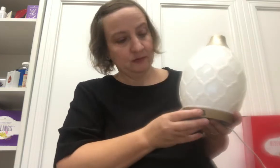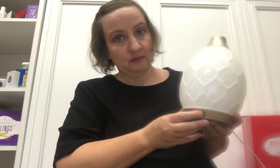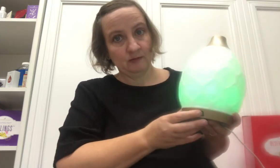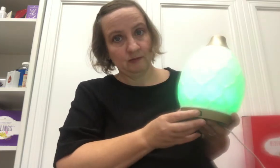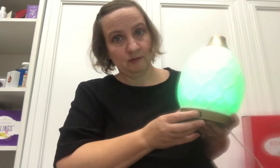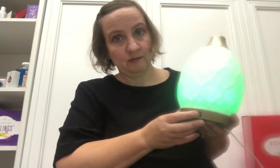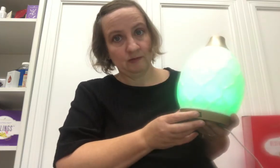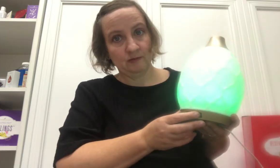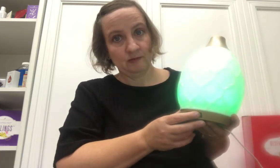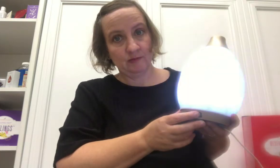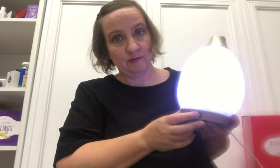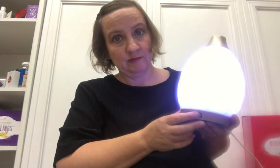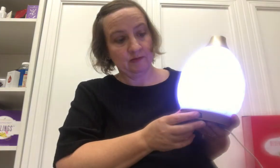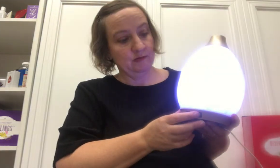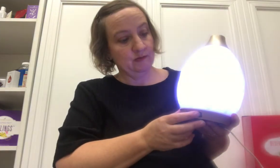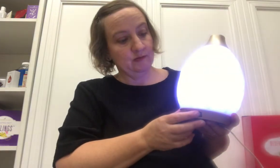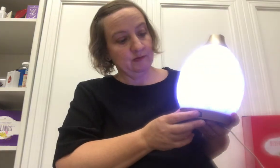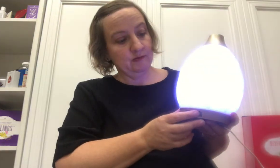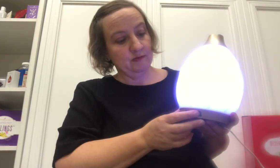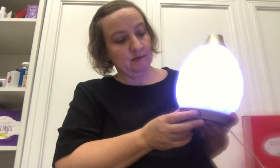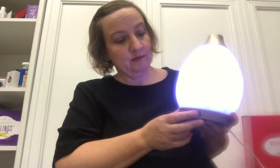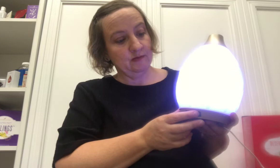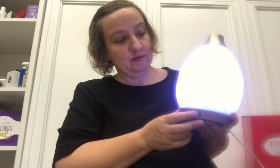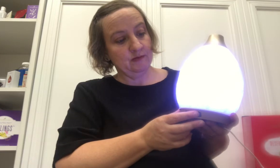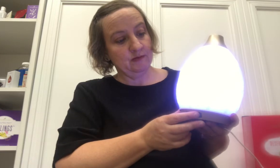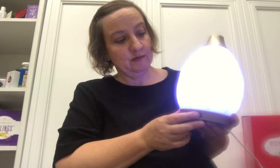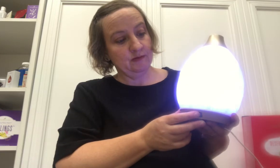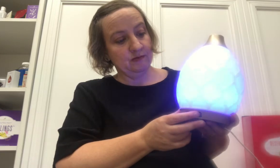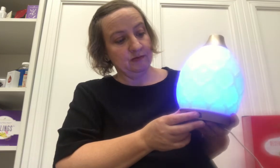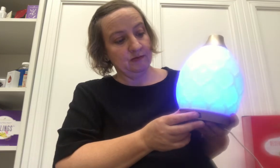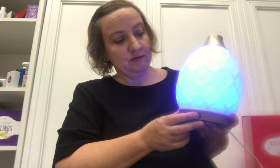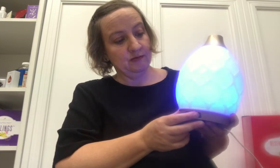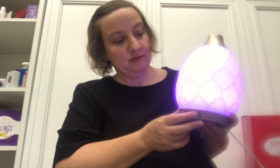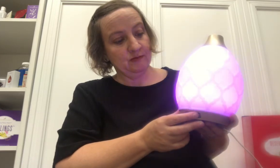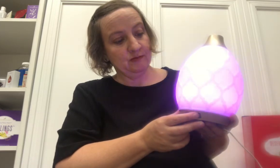But I'd like to turn it back to a color, so I'm going to turn the color back on.